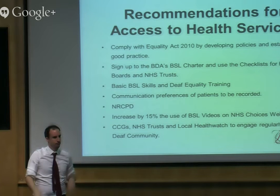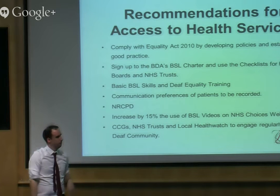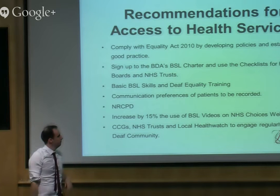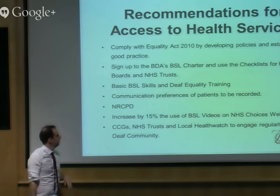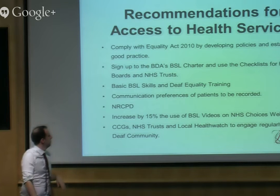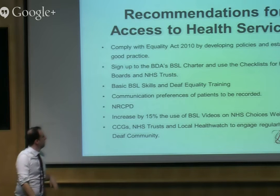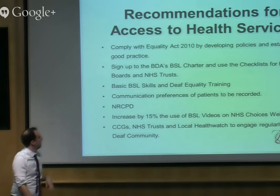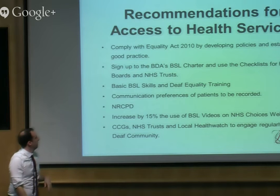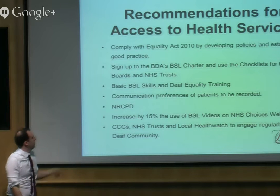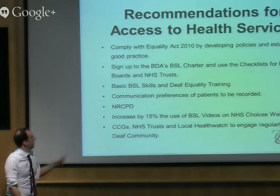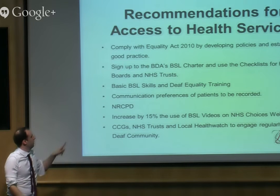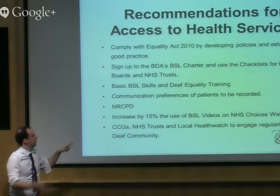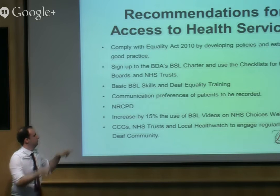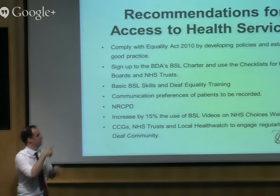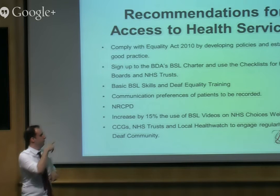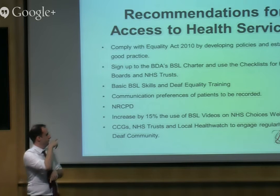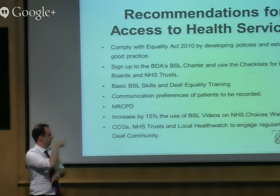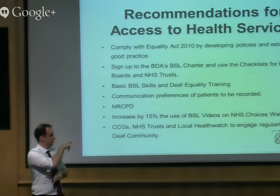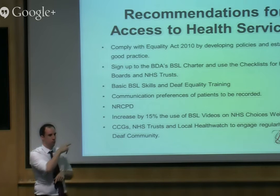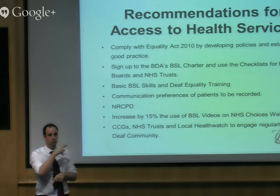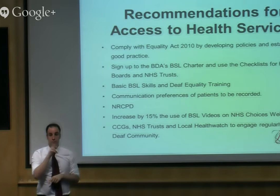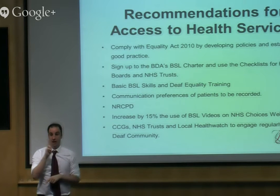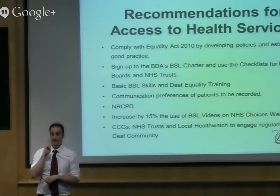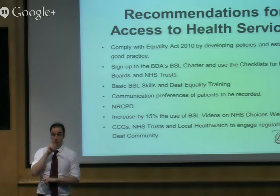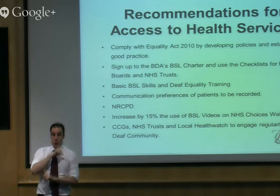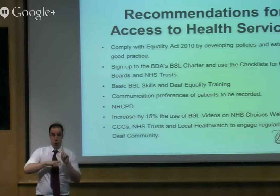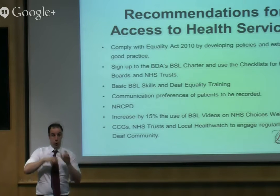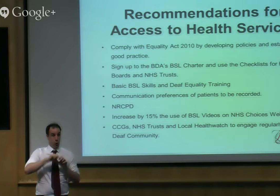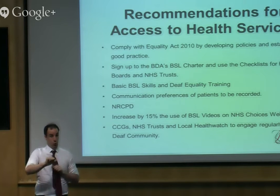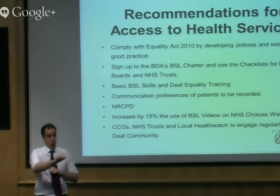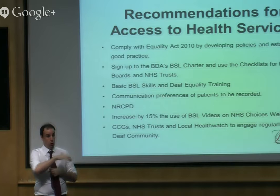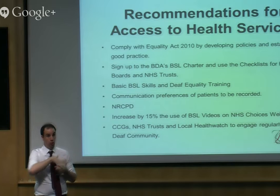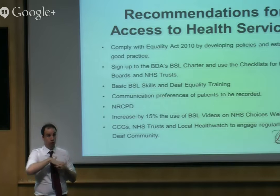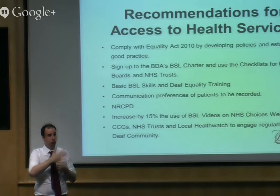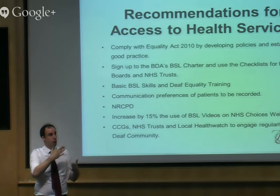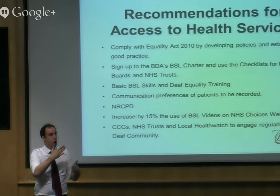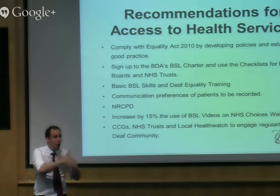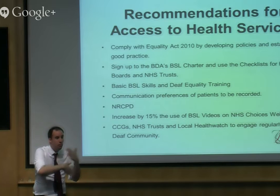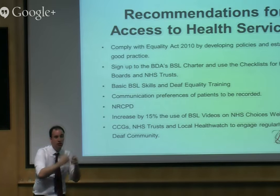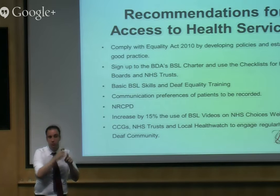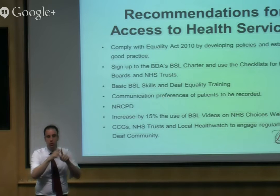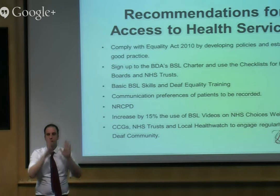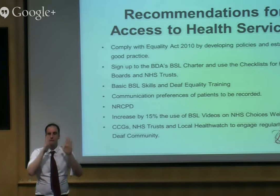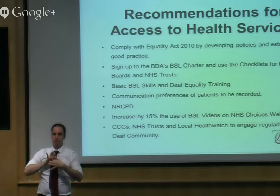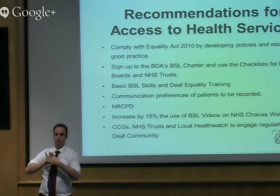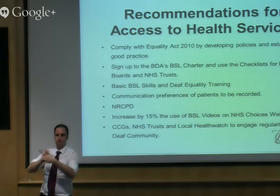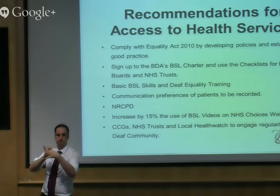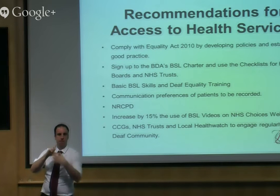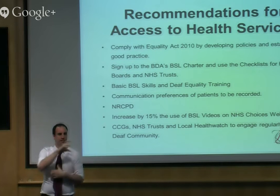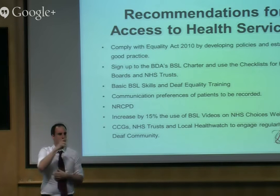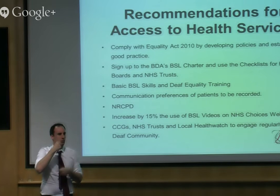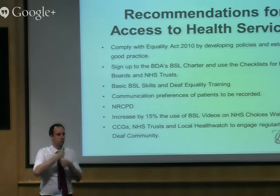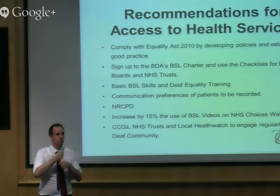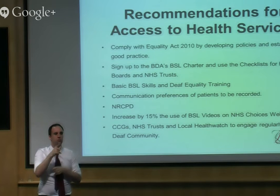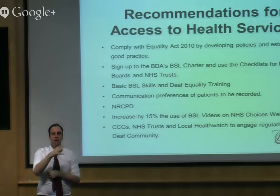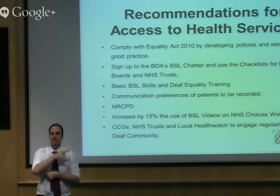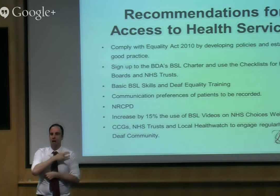15% of people, surgeries that are using BSL videos on the NHS Choices website. And also we said that CCGs,